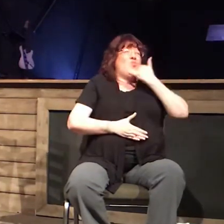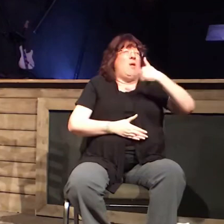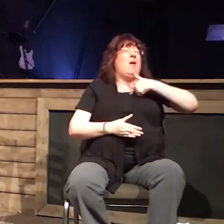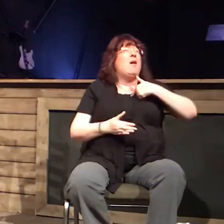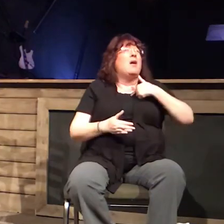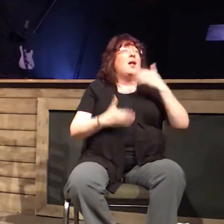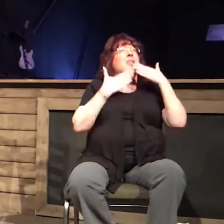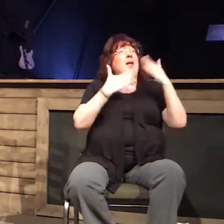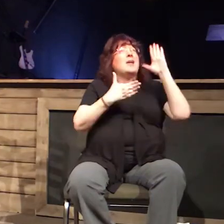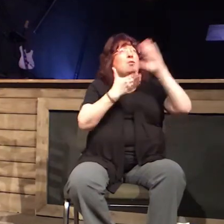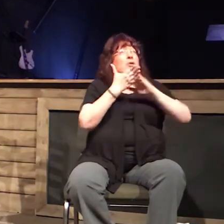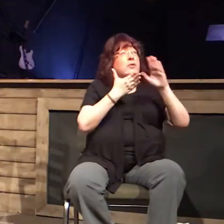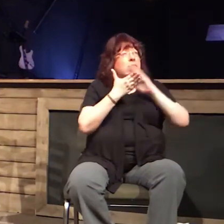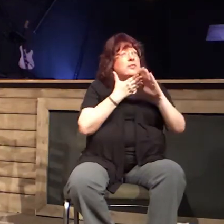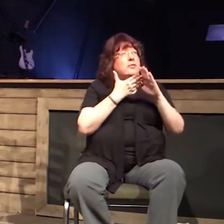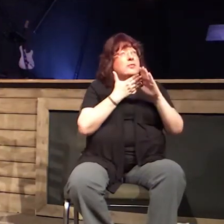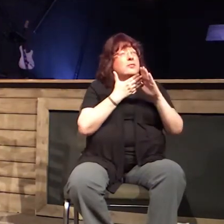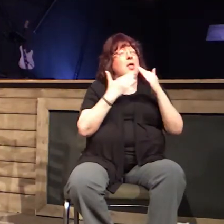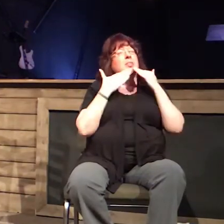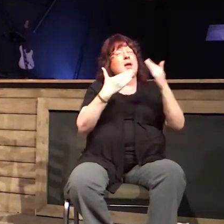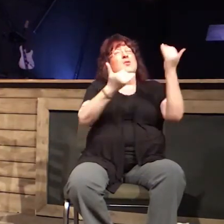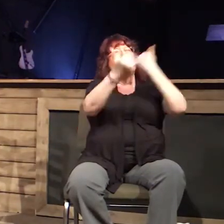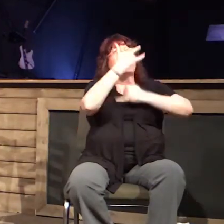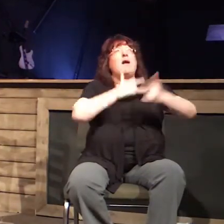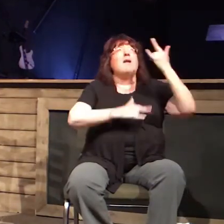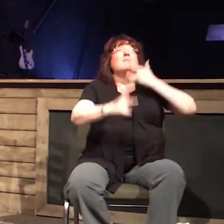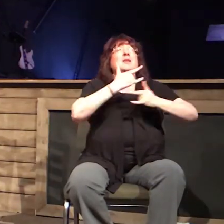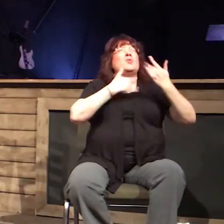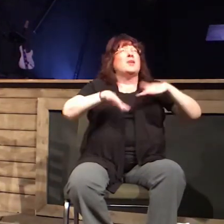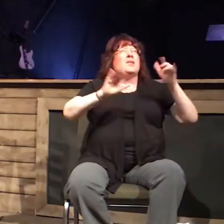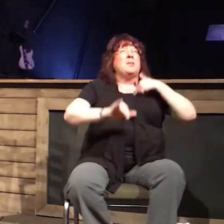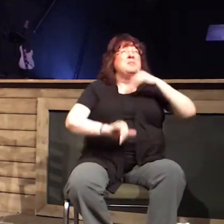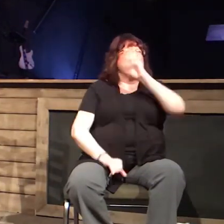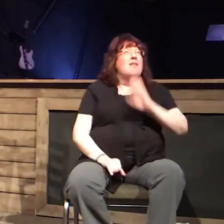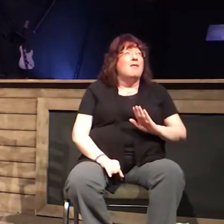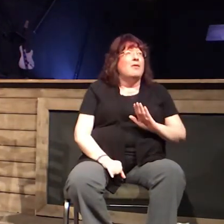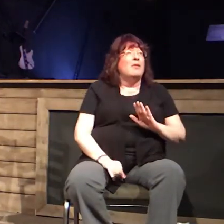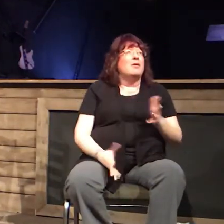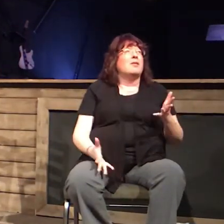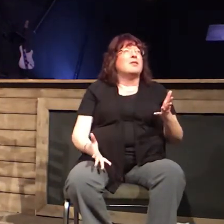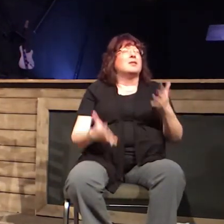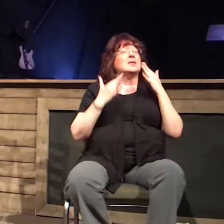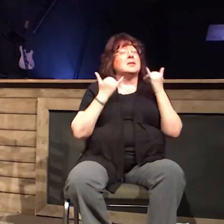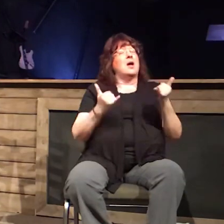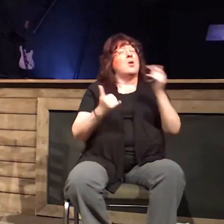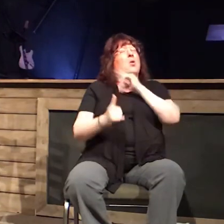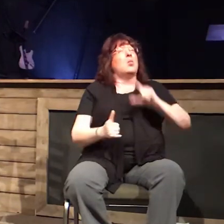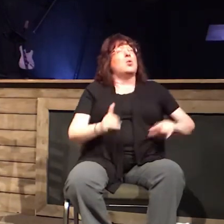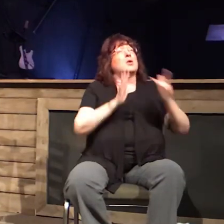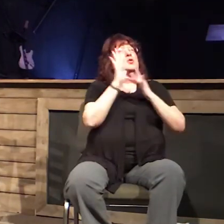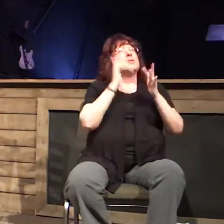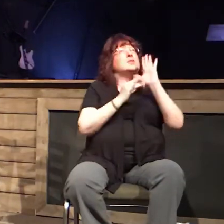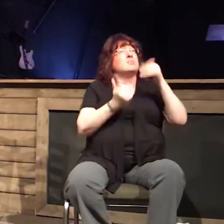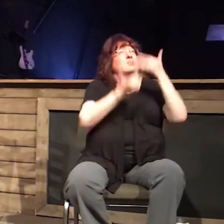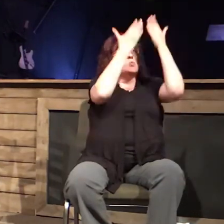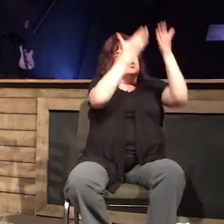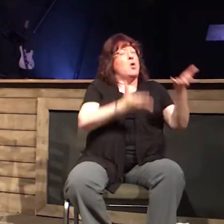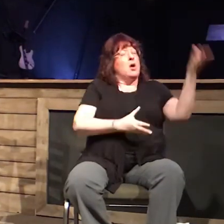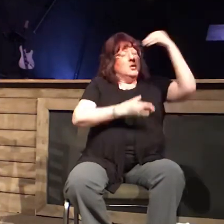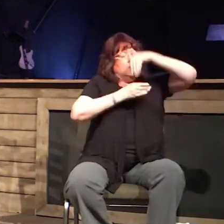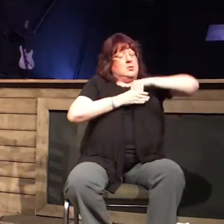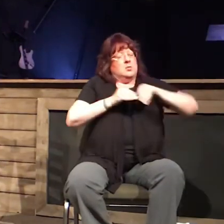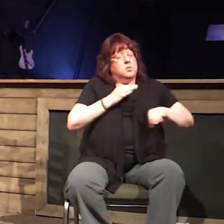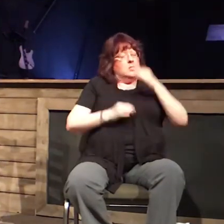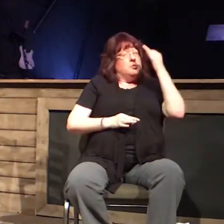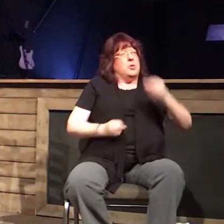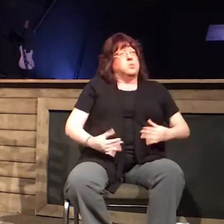wrong. Thank you for your forgiveness. Thank you for loving me and never giving up on me. Now say this, Lord Jesus, fill me with your presence. Fill me